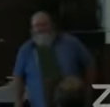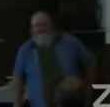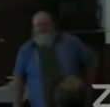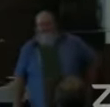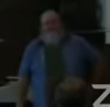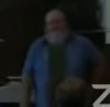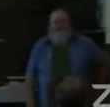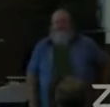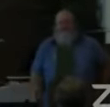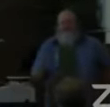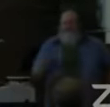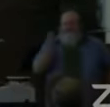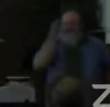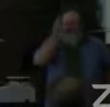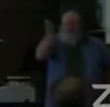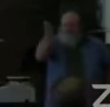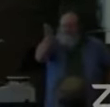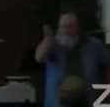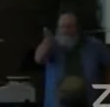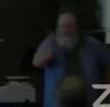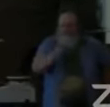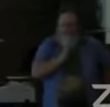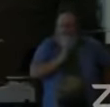As you trust in him.